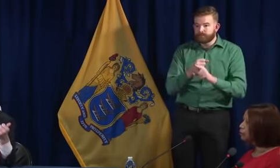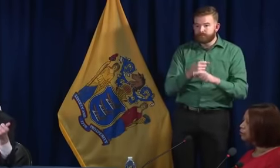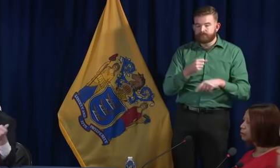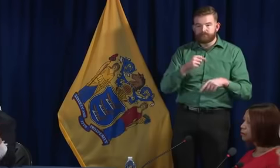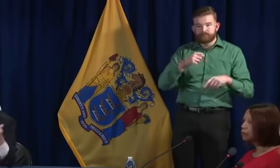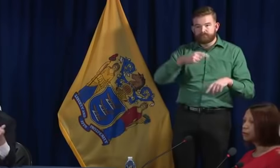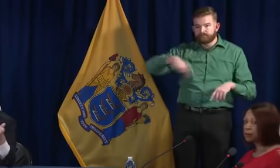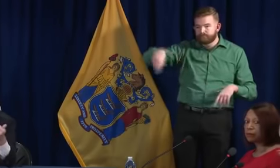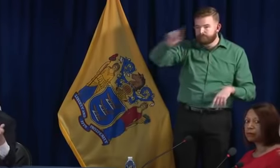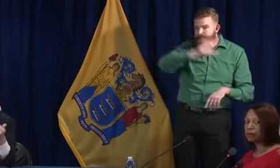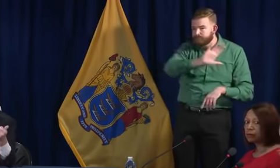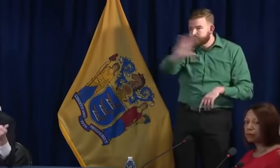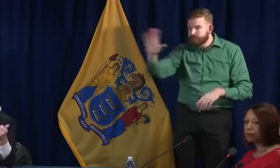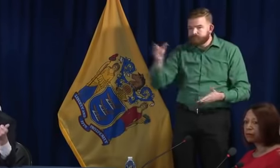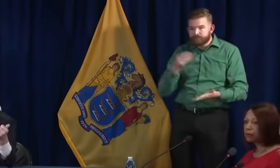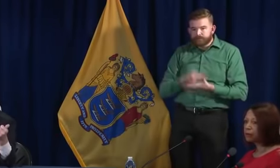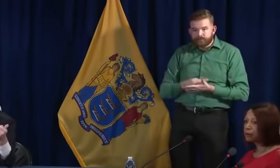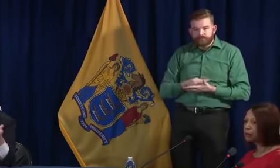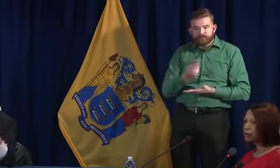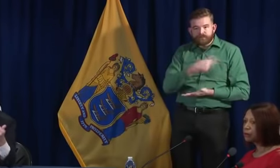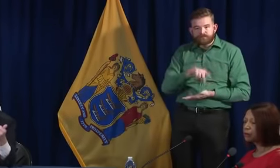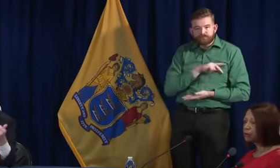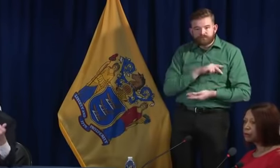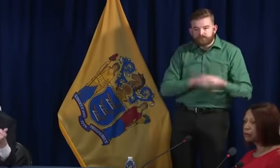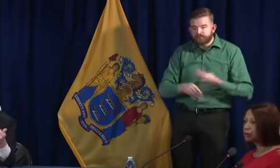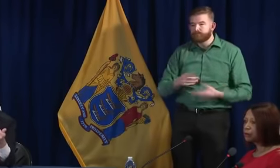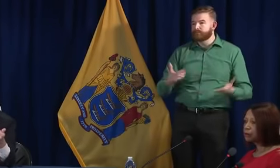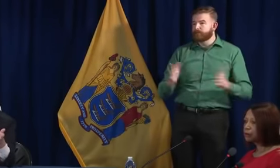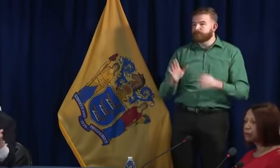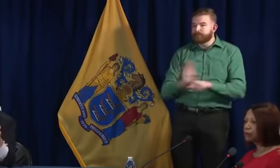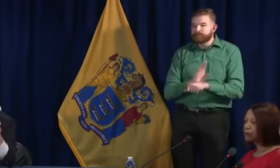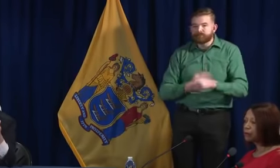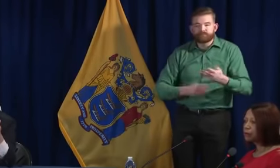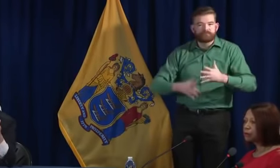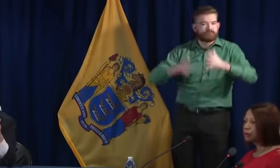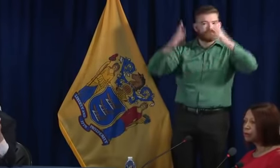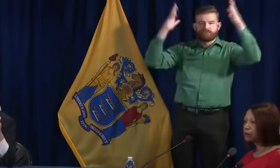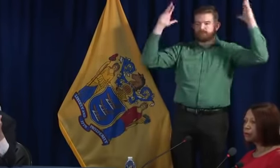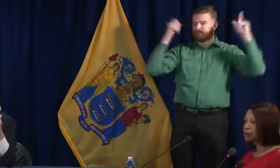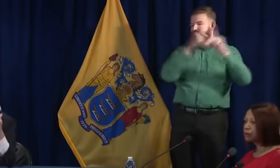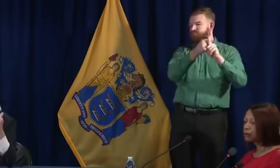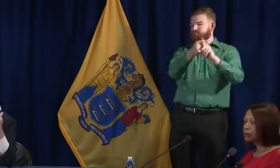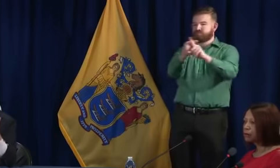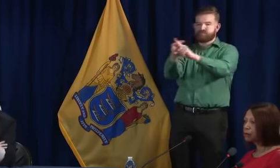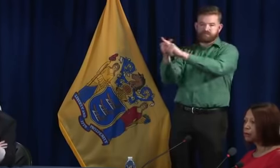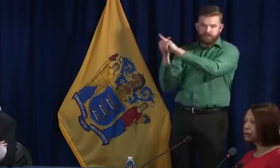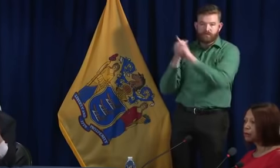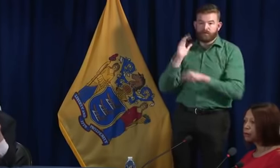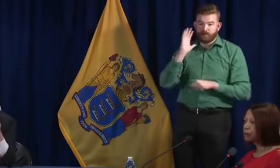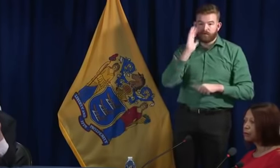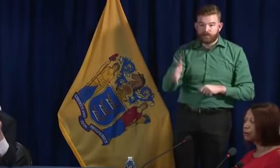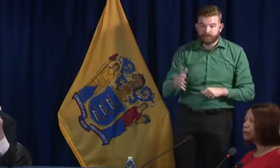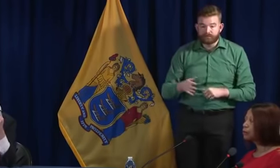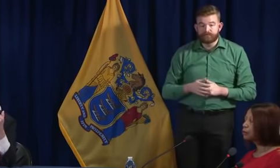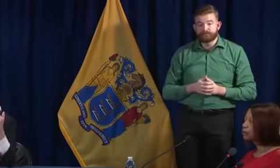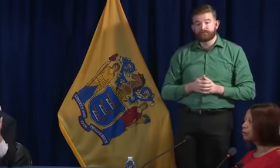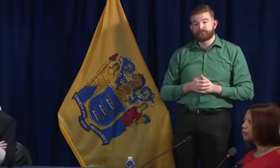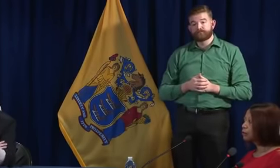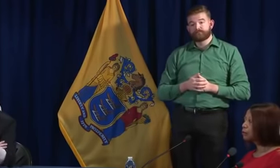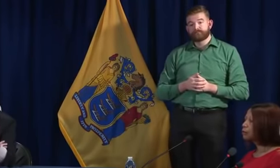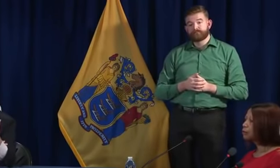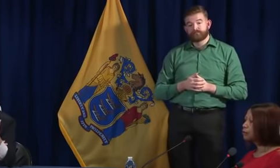for instance, enumerated for so many of the folks that her agency deals with. But also unemployment